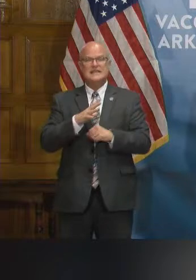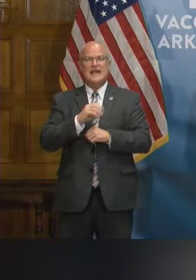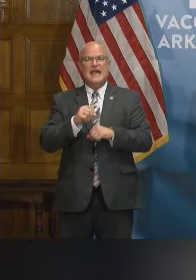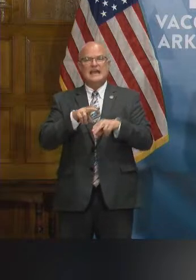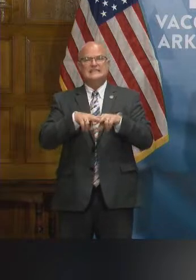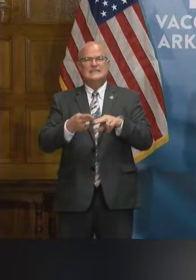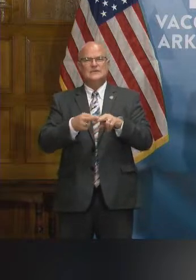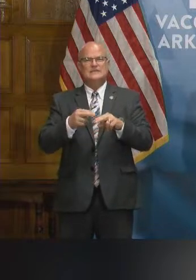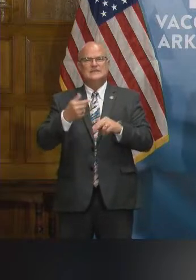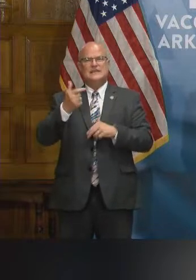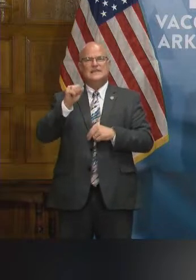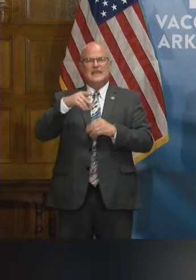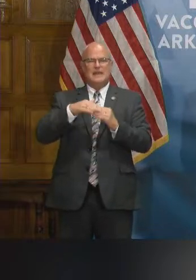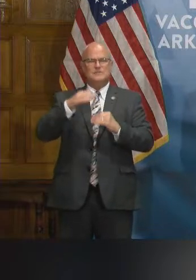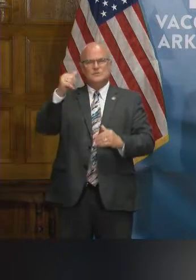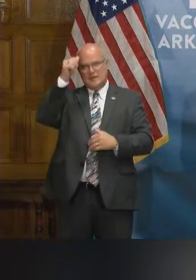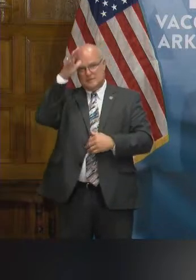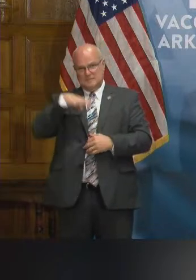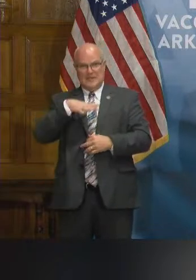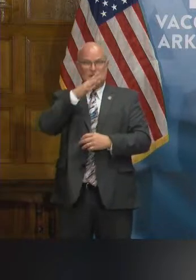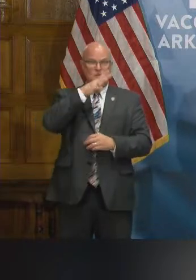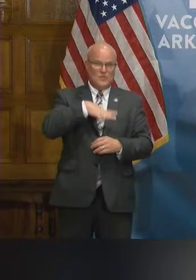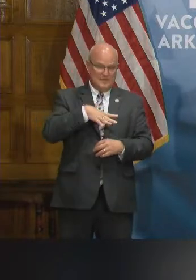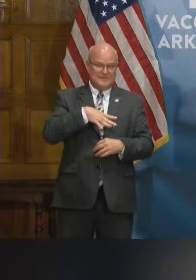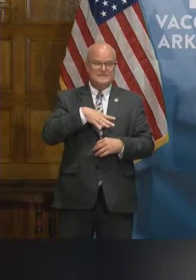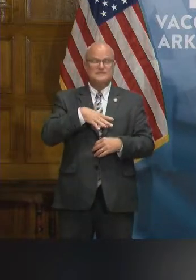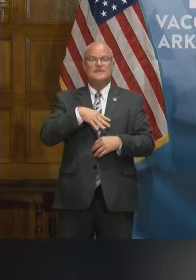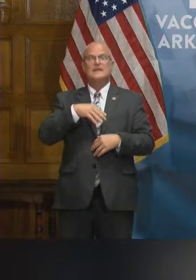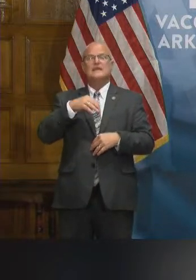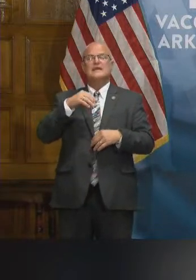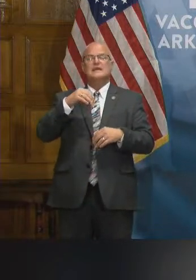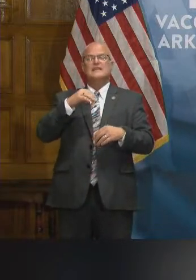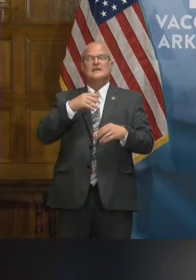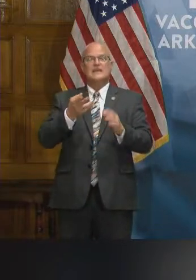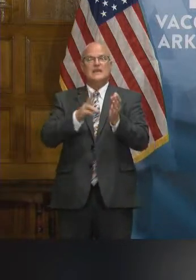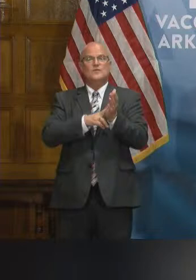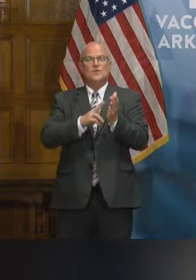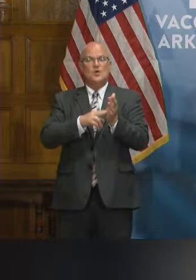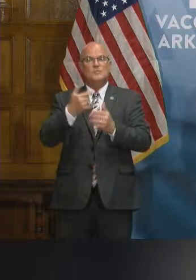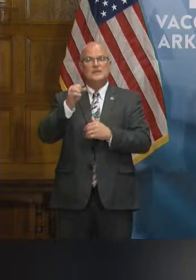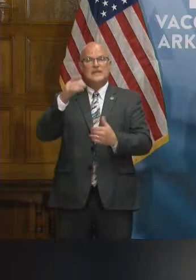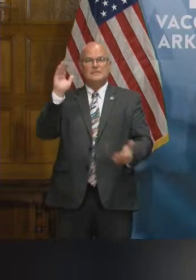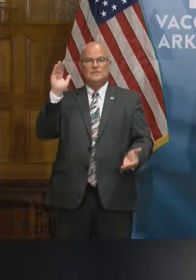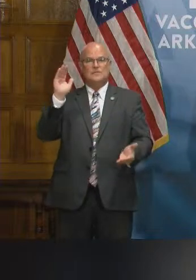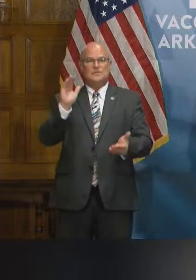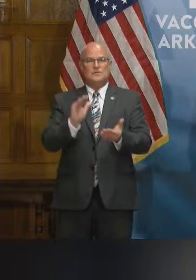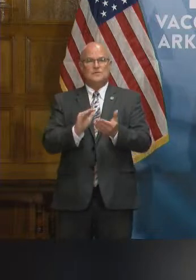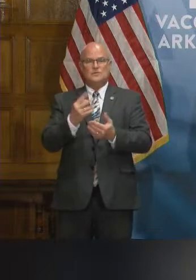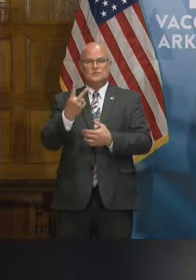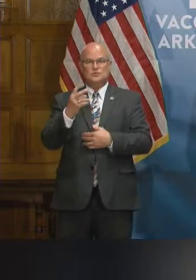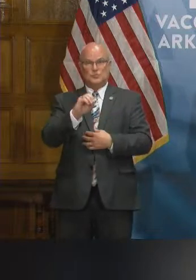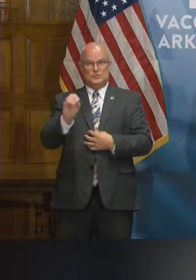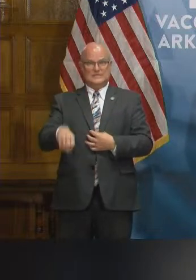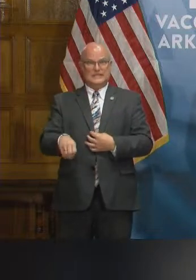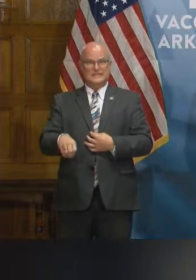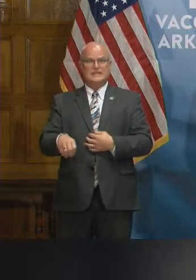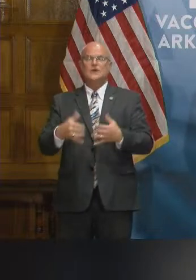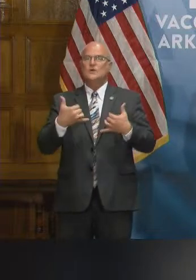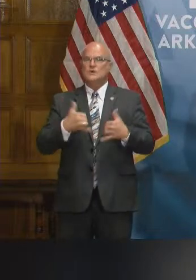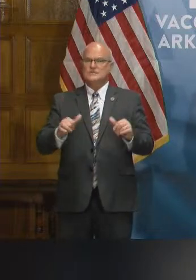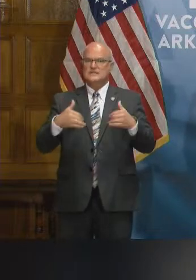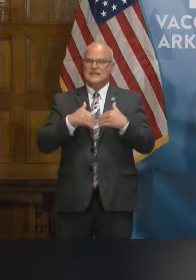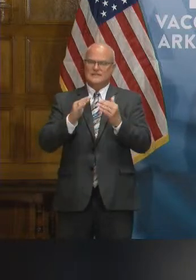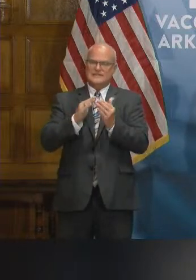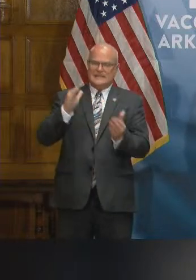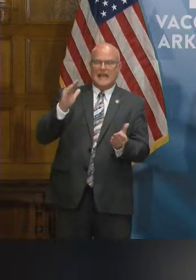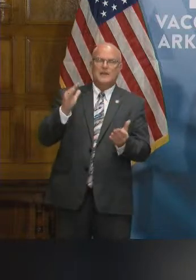decreasing the gap. And so the male to female enrollment gap shrunk by 2%. We still have a